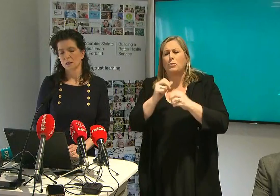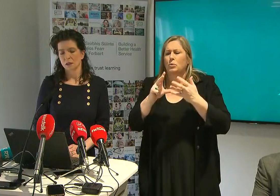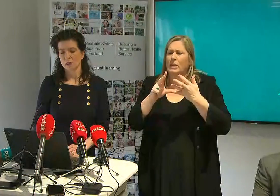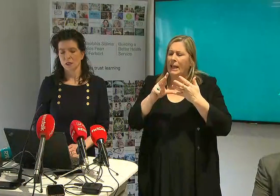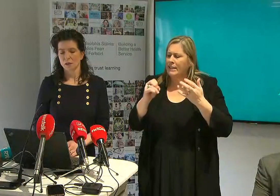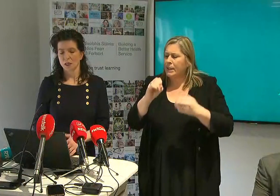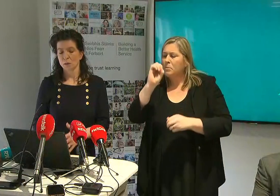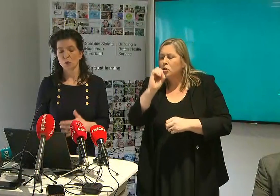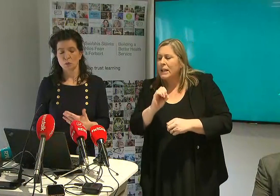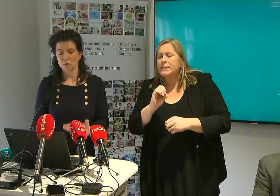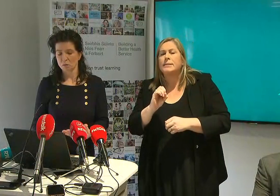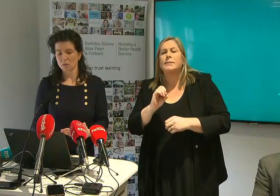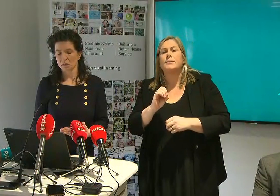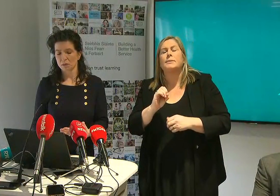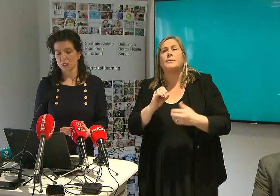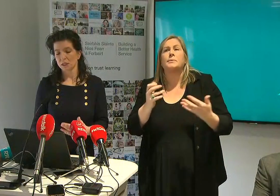cases,